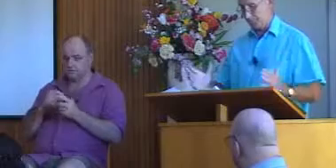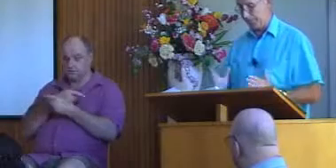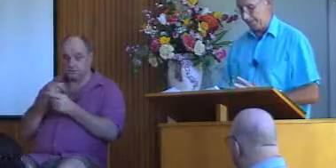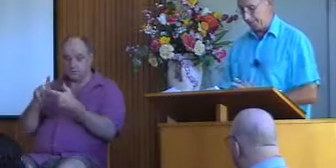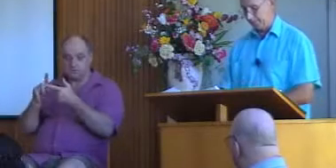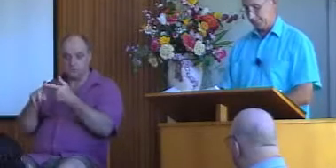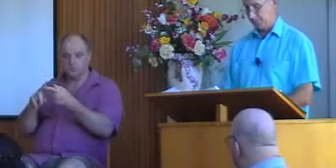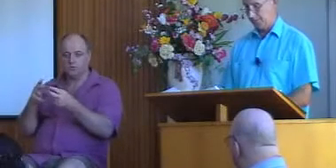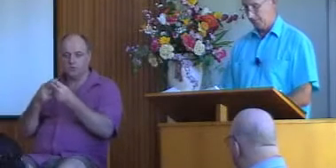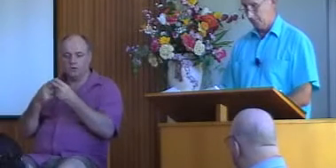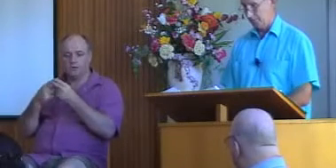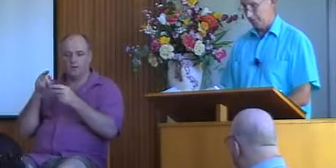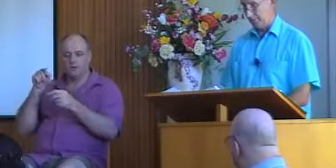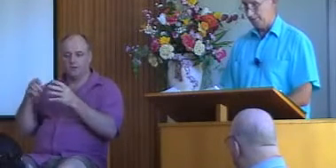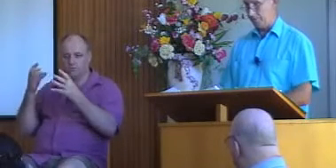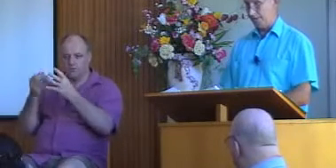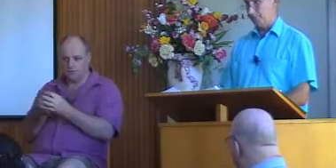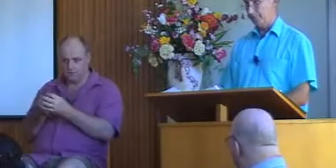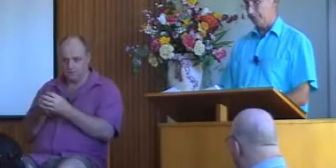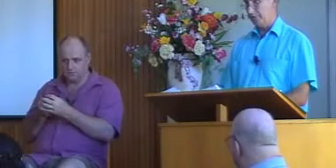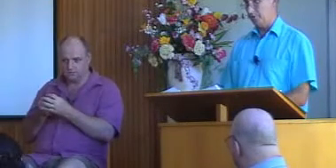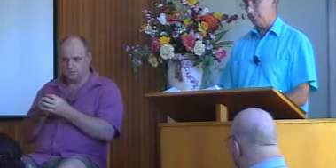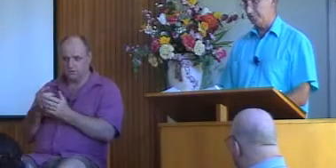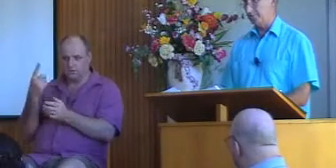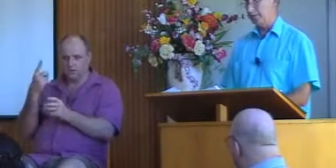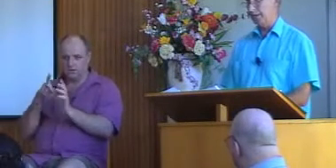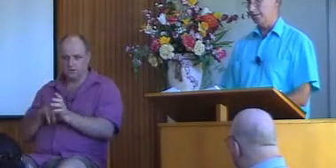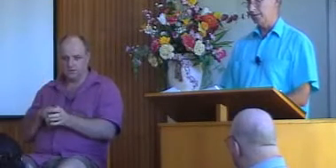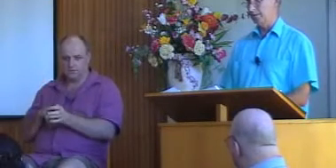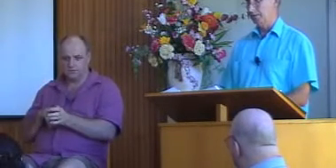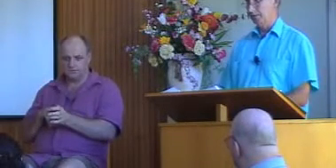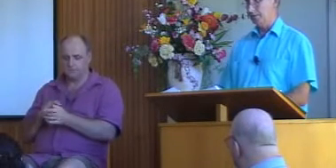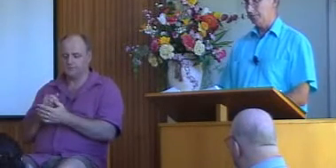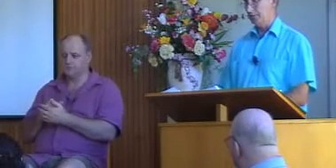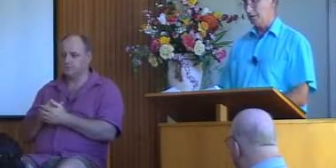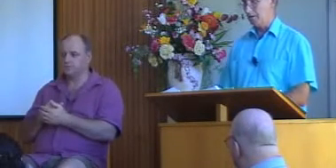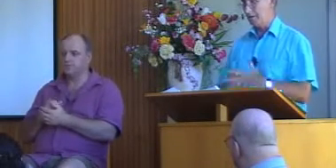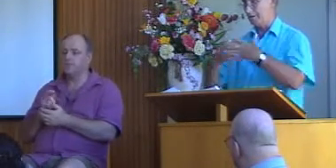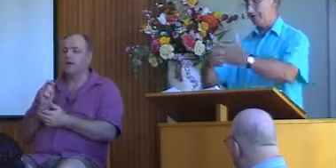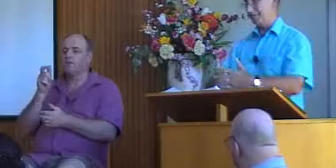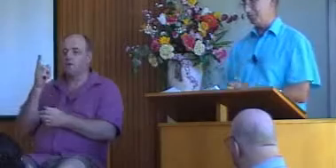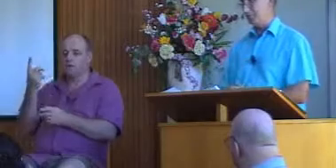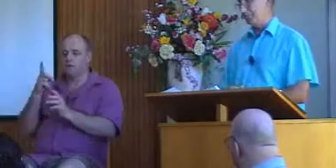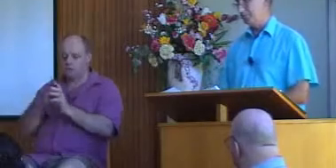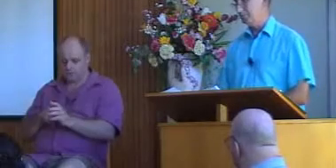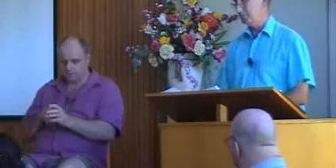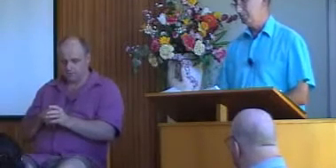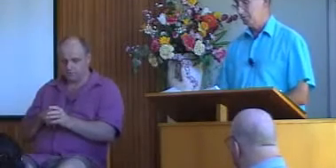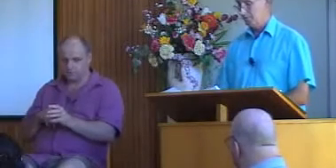it was disbanded. The fellow that ran it was a very good Christian, and he said he got a lot out of running this